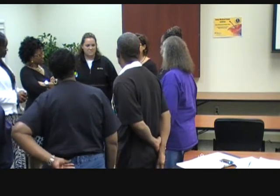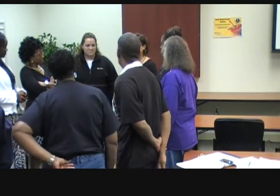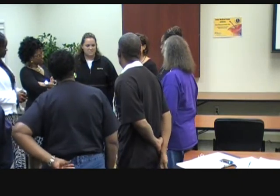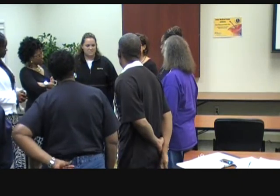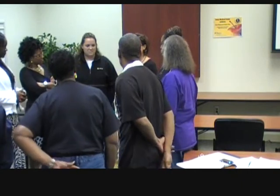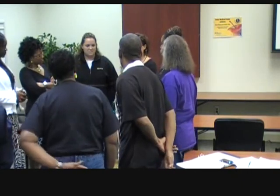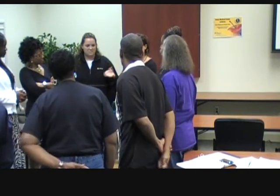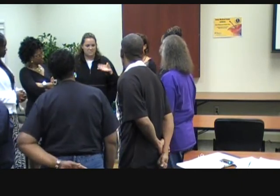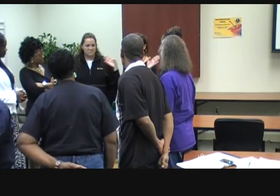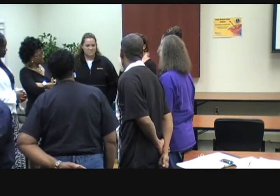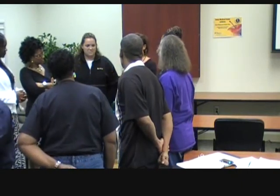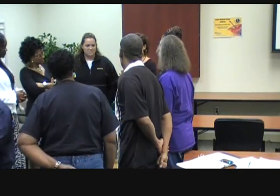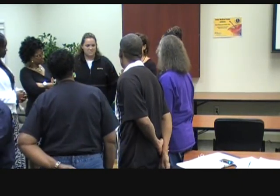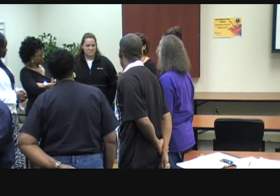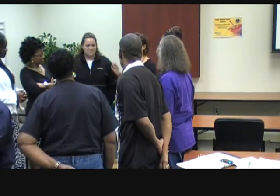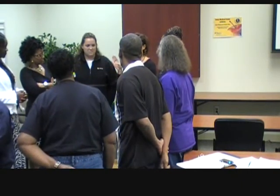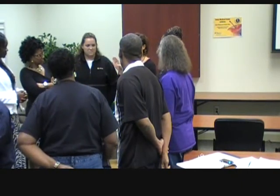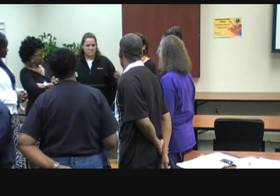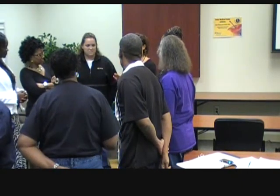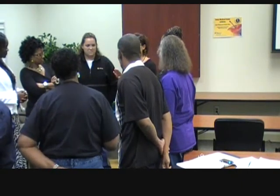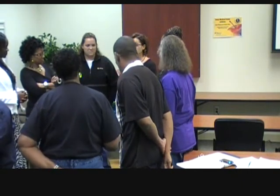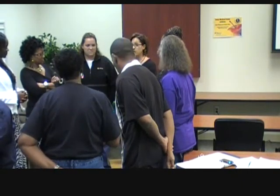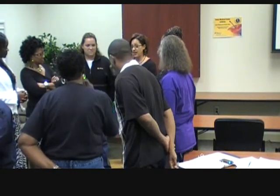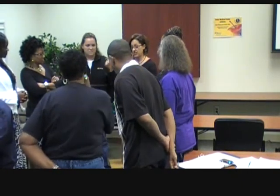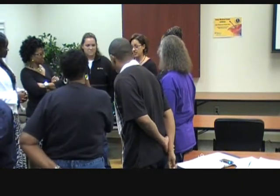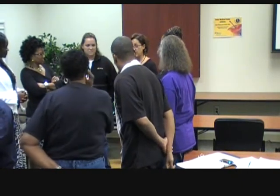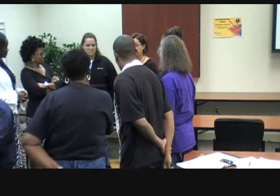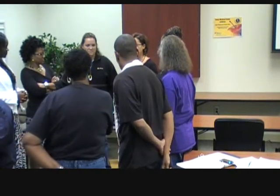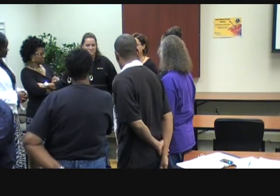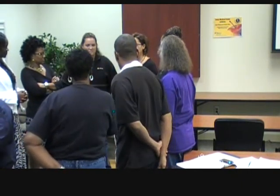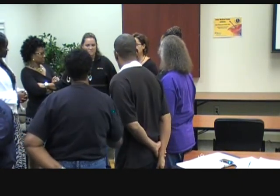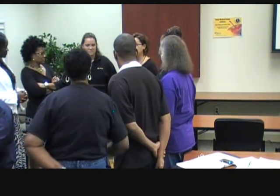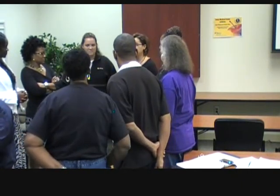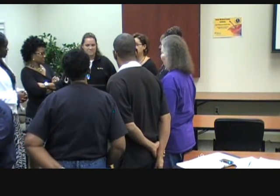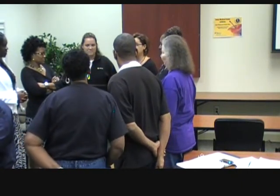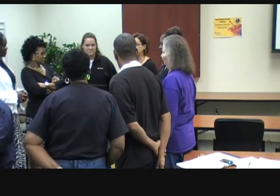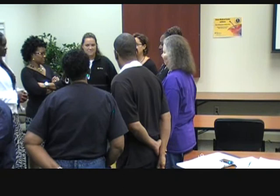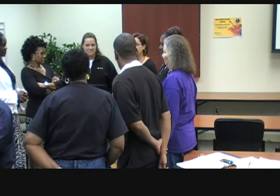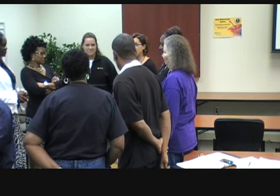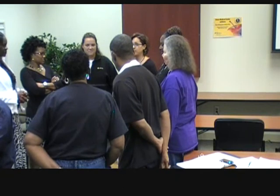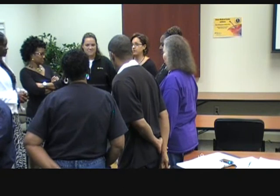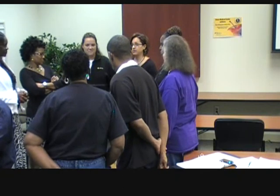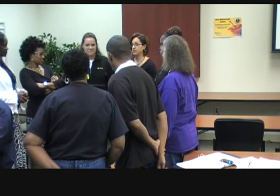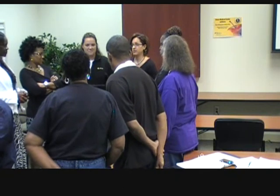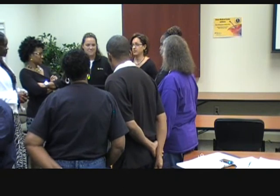paying attention, any of us are vulnerable. If you miss it, you have to sit out until you're down.